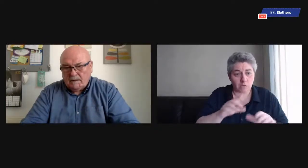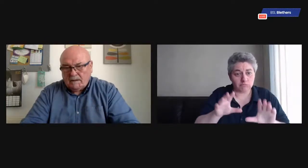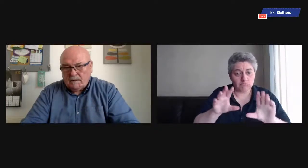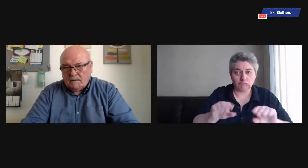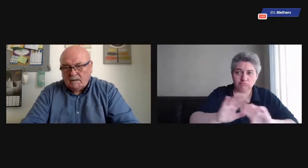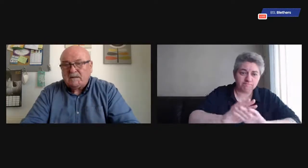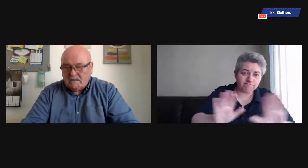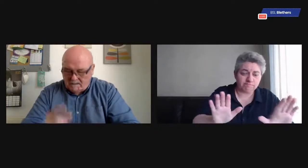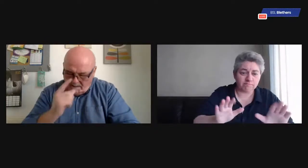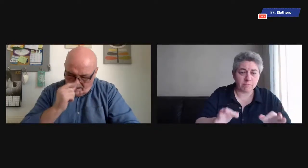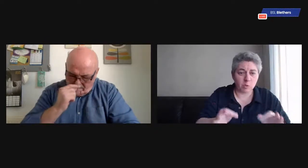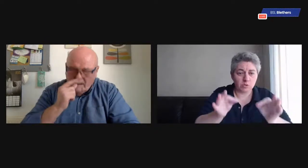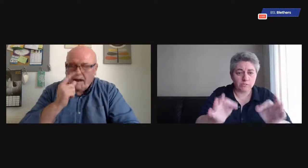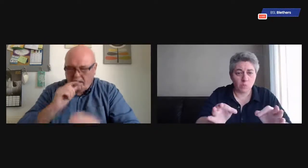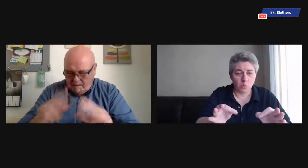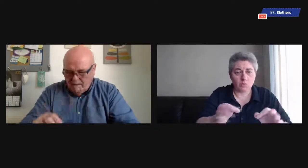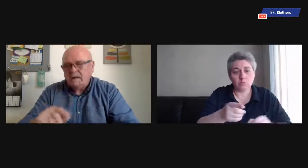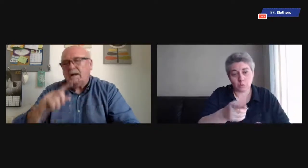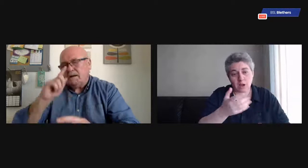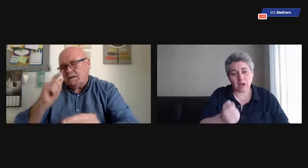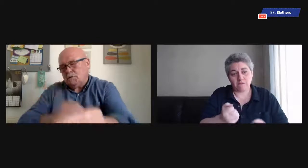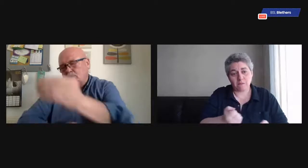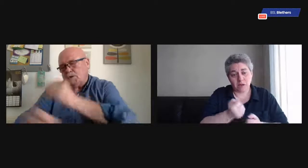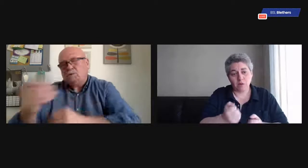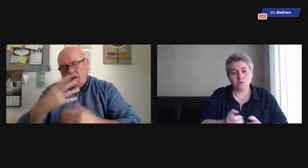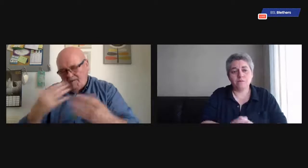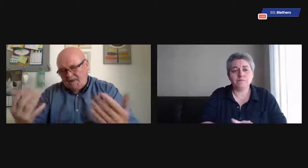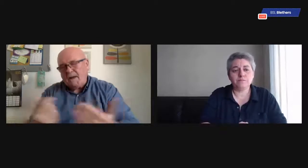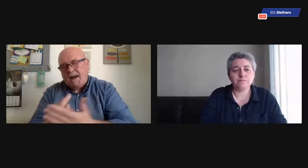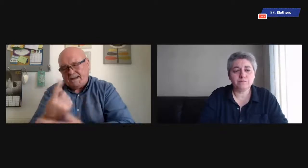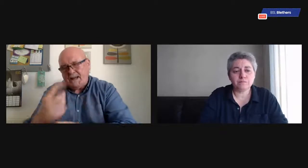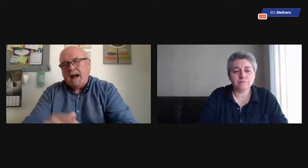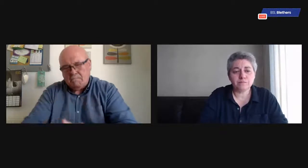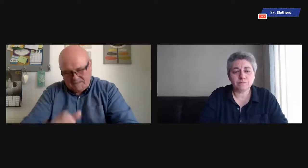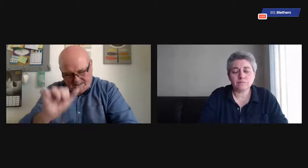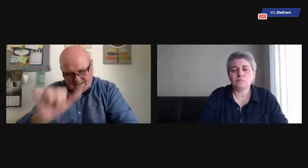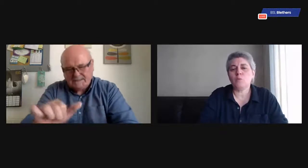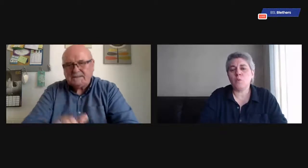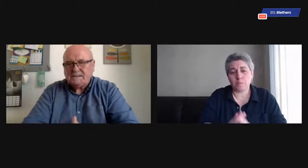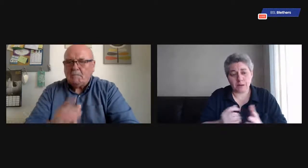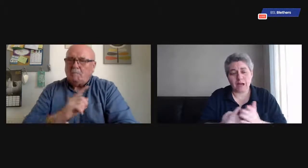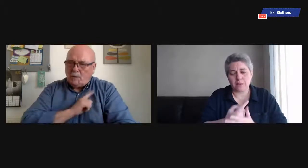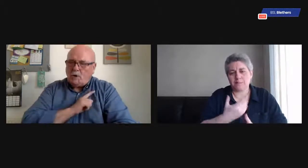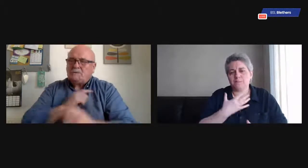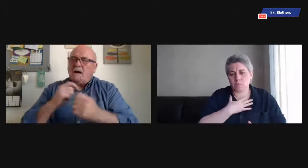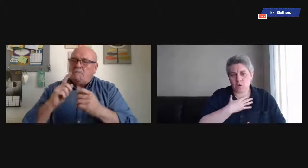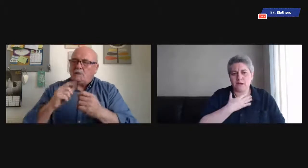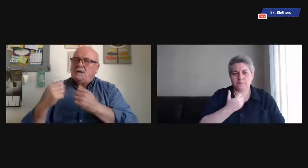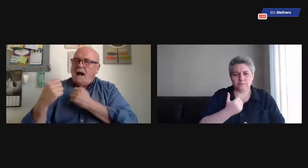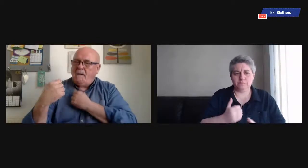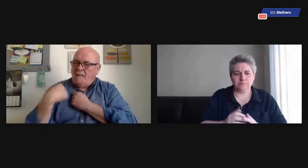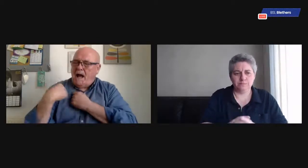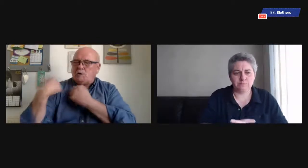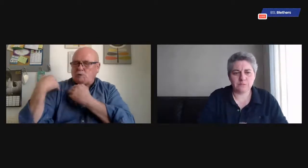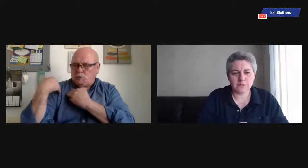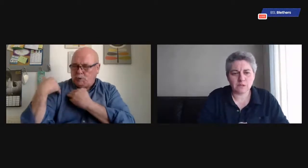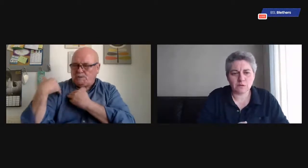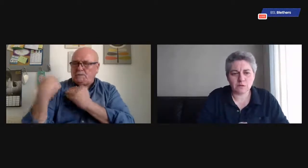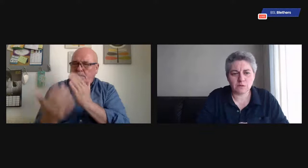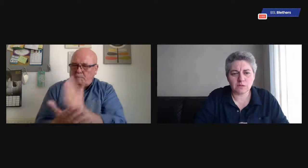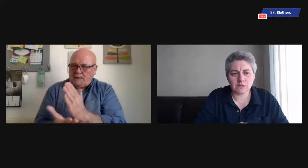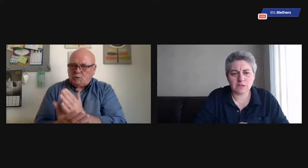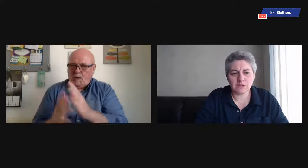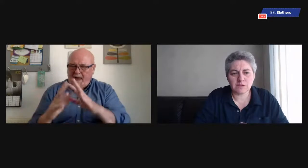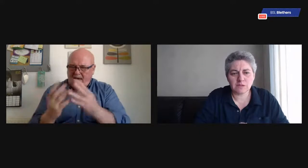if it's in court, you still, oh no, you can do it. It's happened many times because